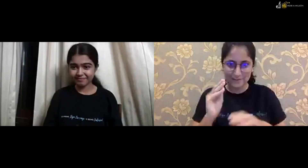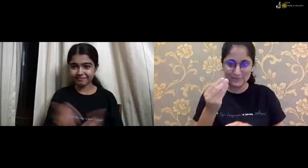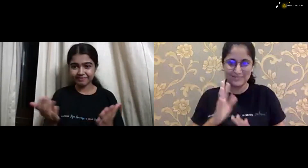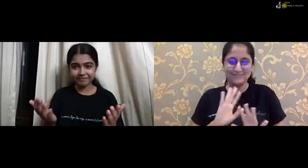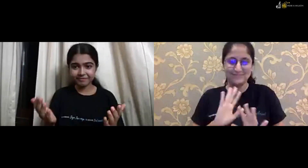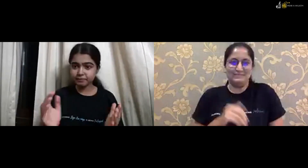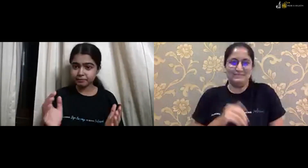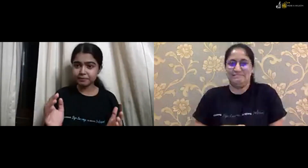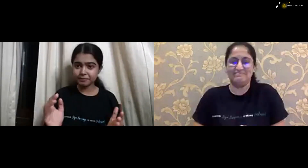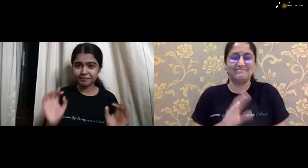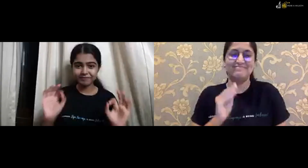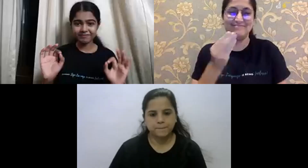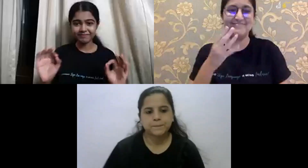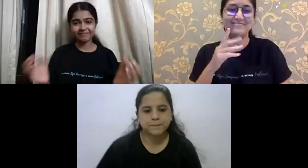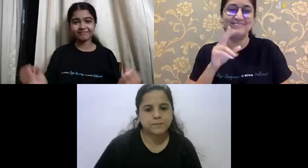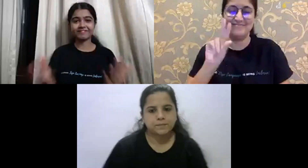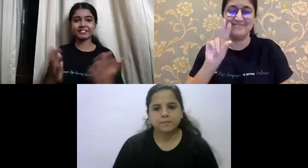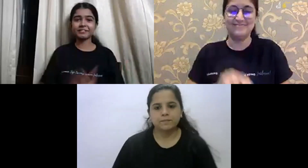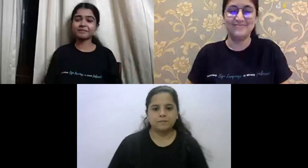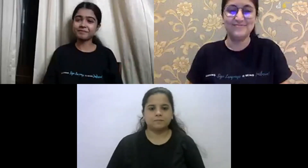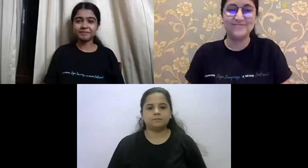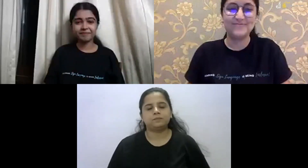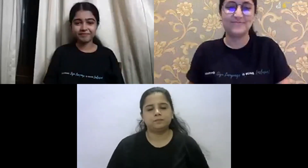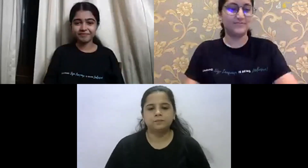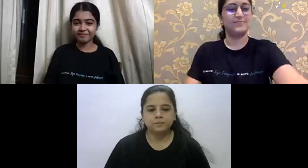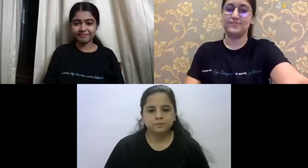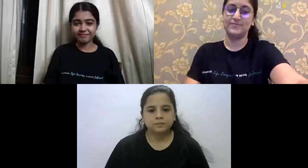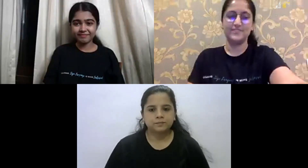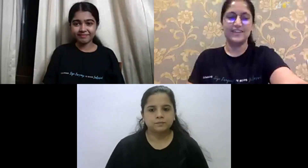Just 1 second. Yeah, yeah. It's okay. We'll just spotlight.